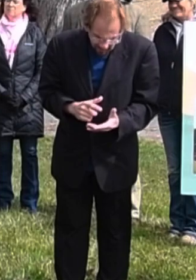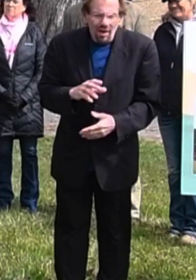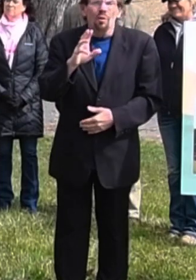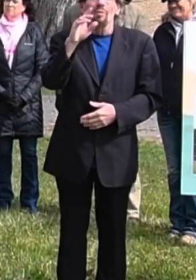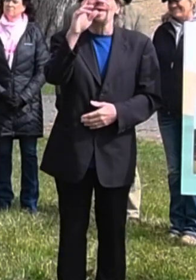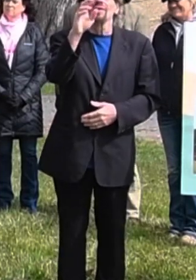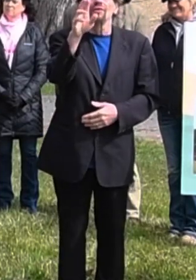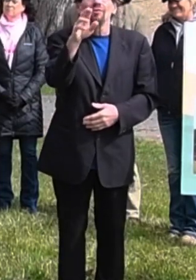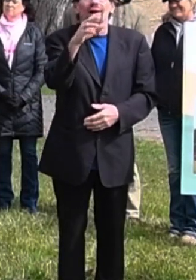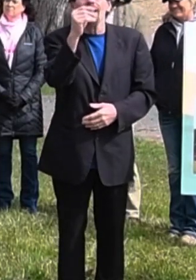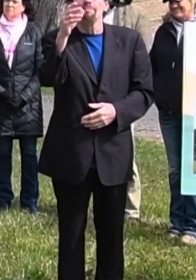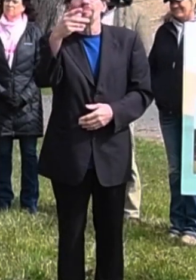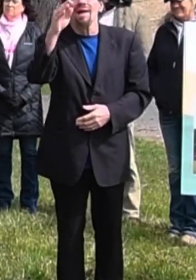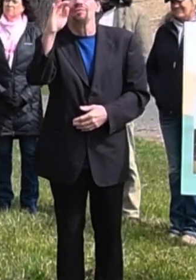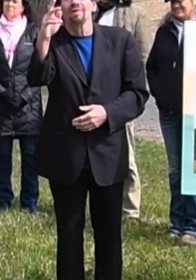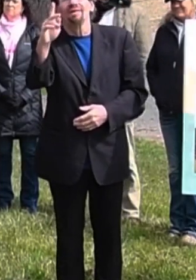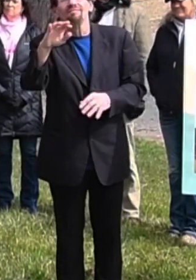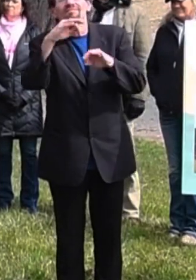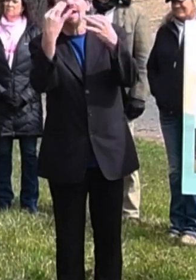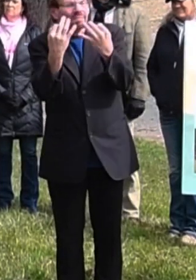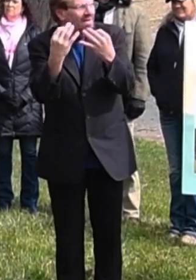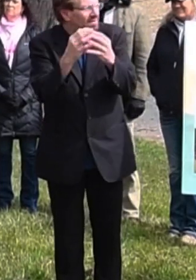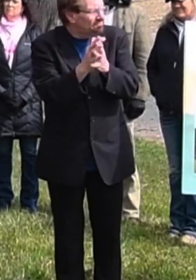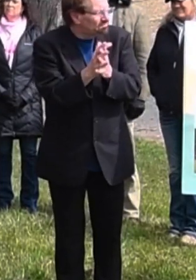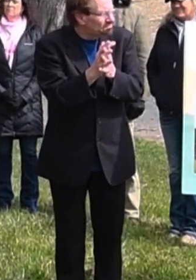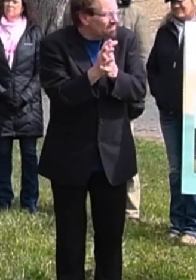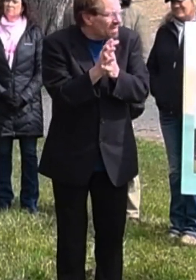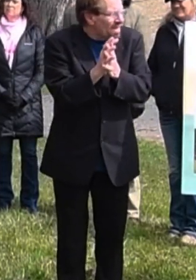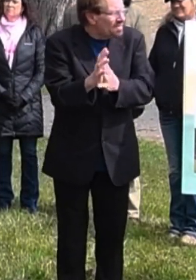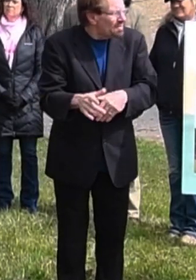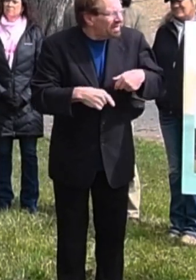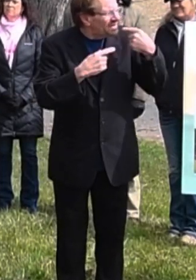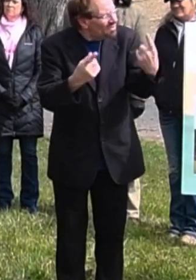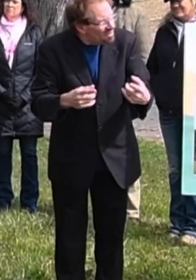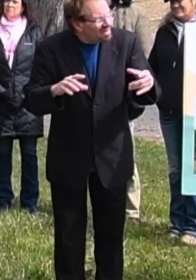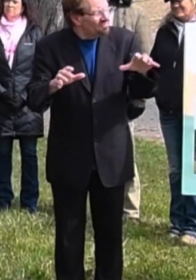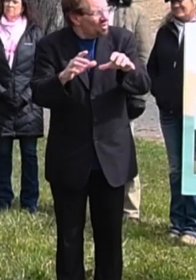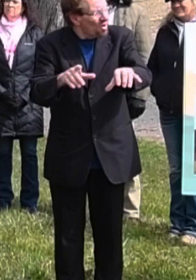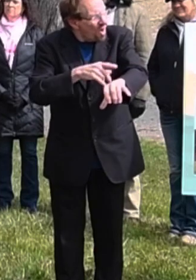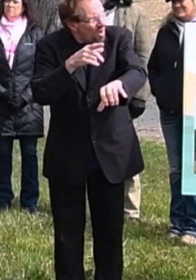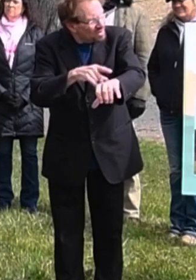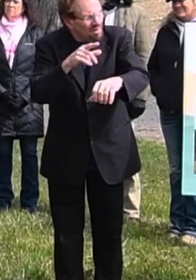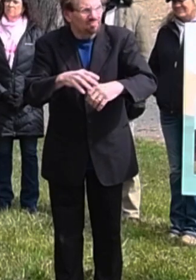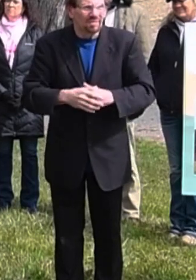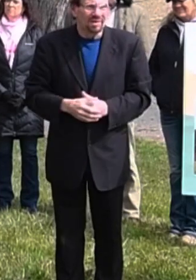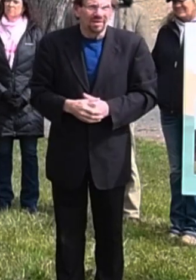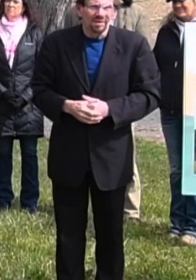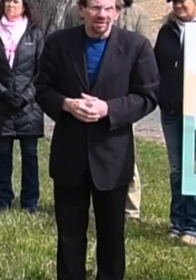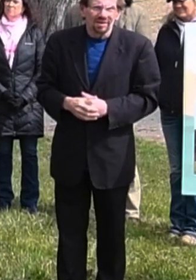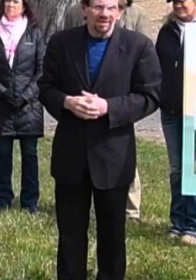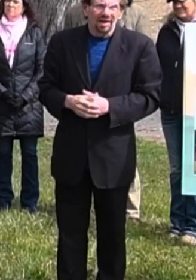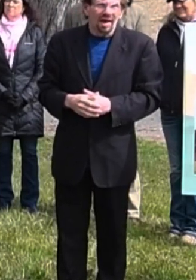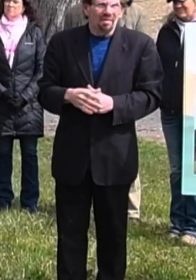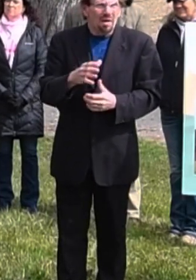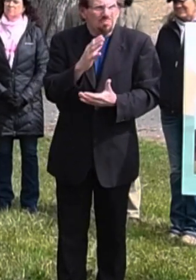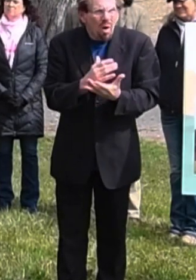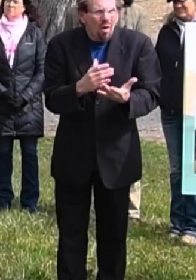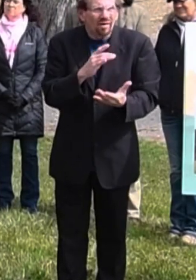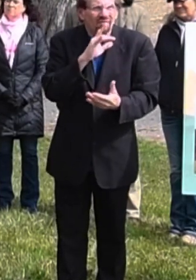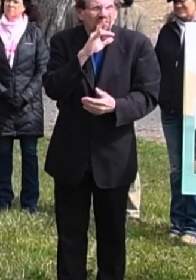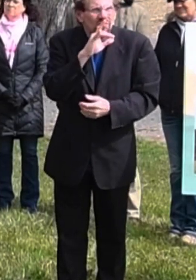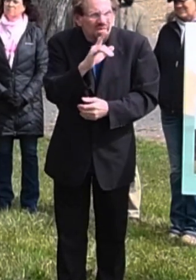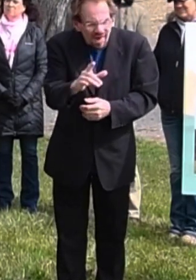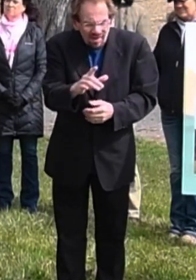and Patrick families that have been doing this for a long time and are part of the real